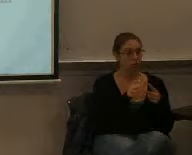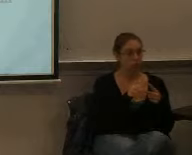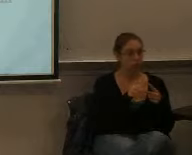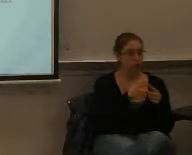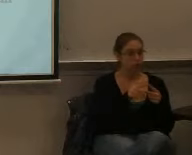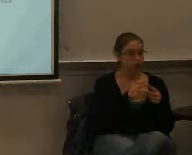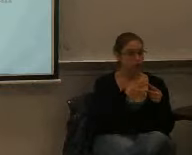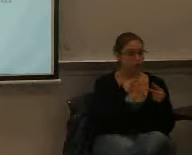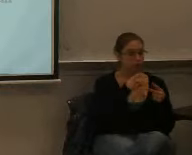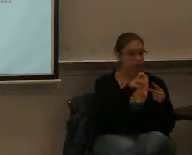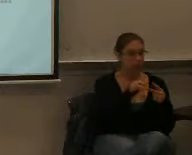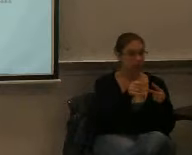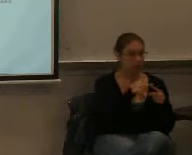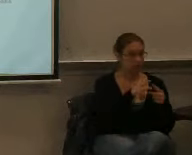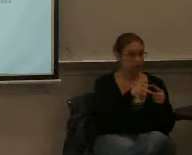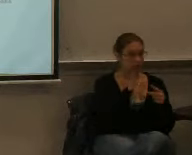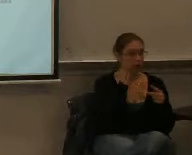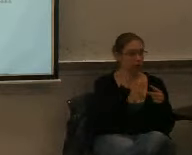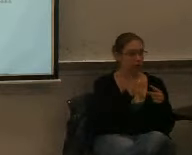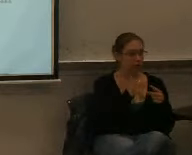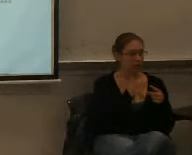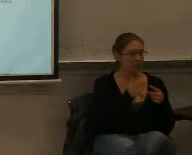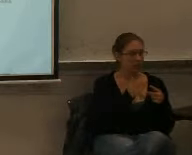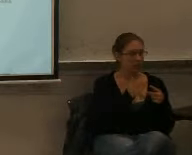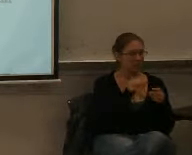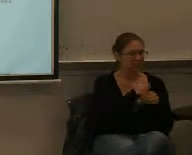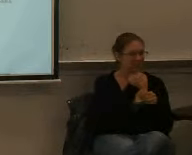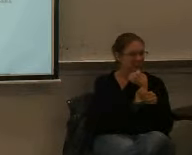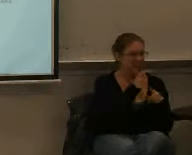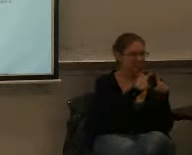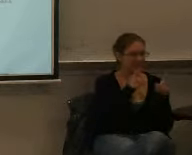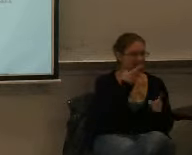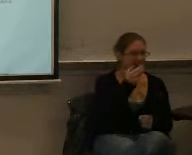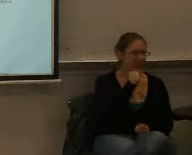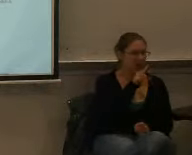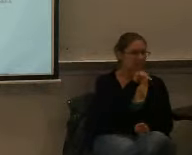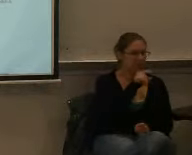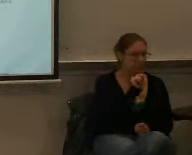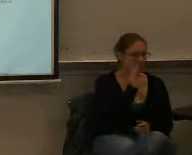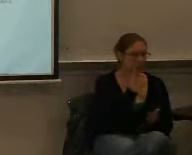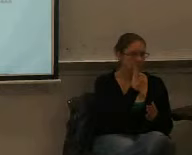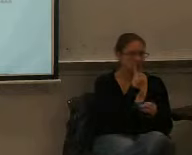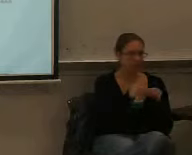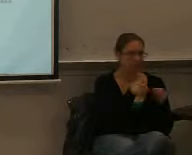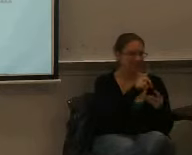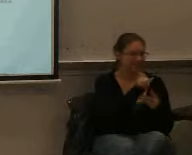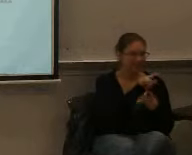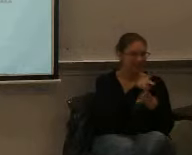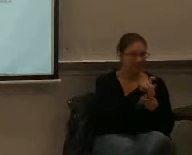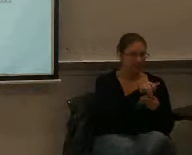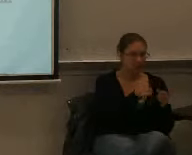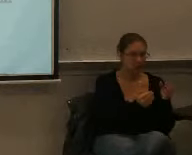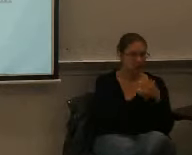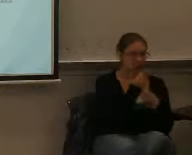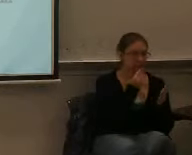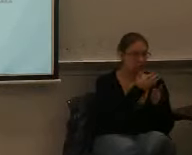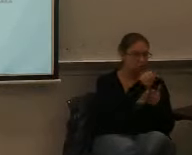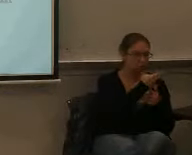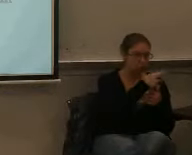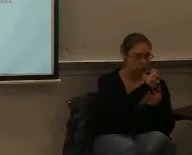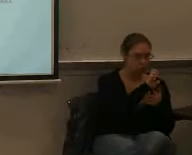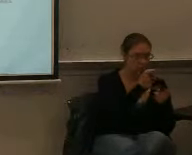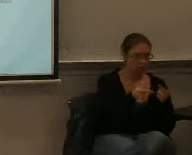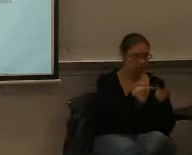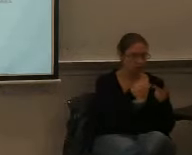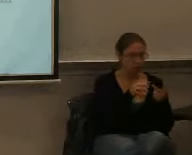prey species will be in slightly different habitats. You know, maybe we're talking about Daphnia that grows near the shore